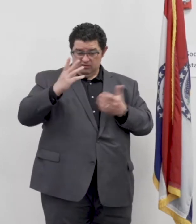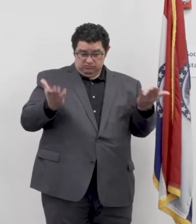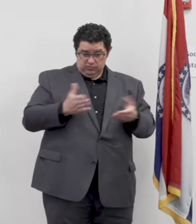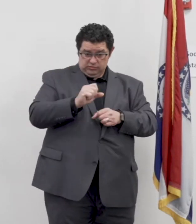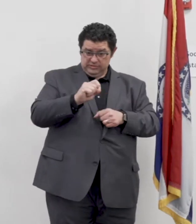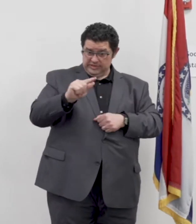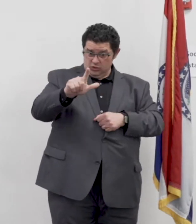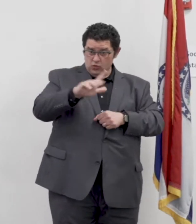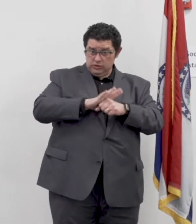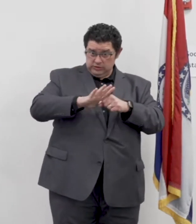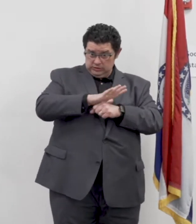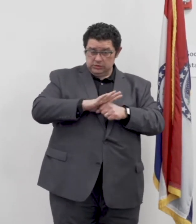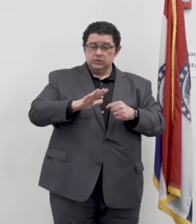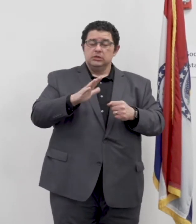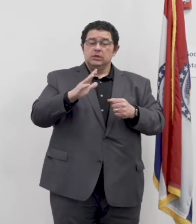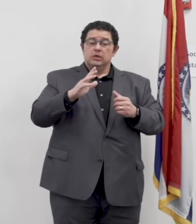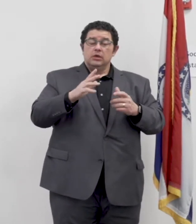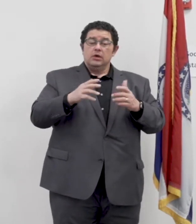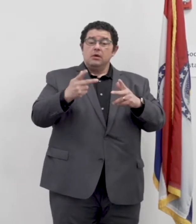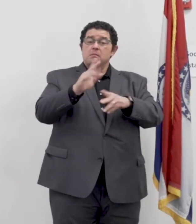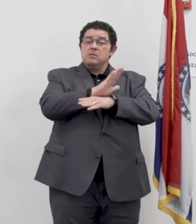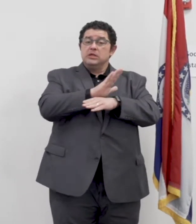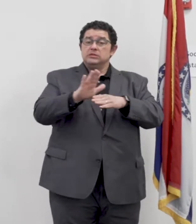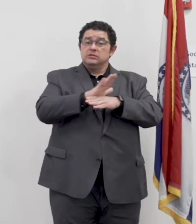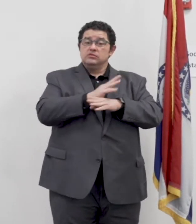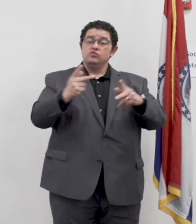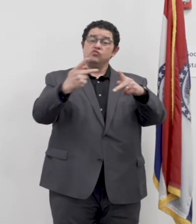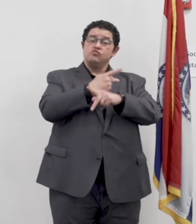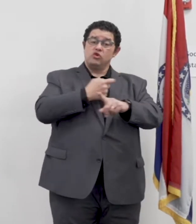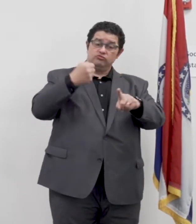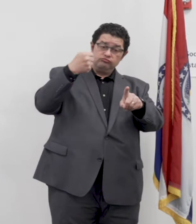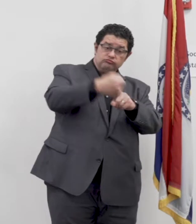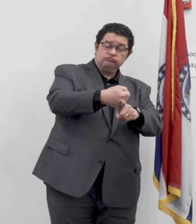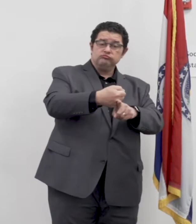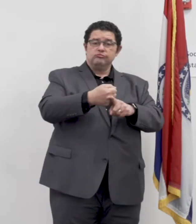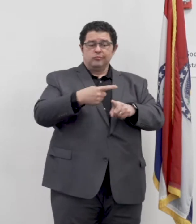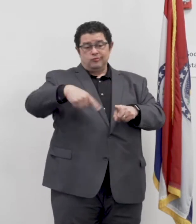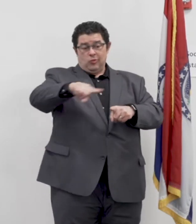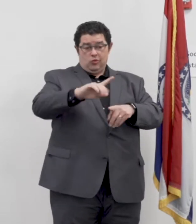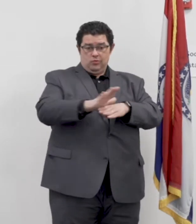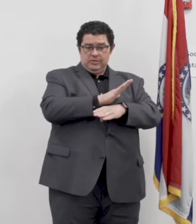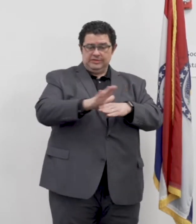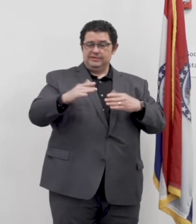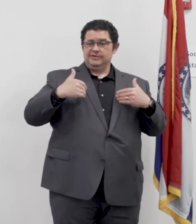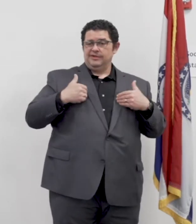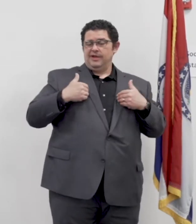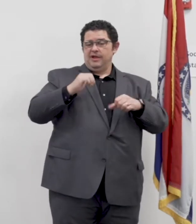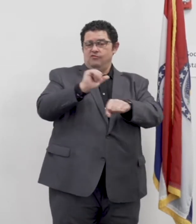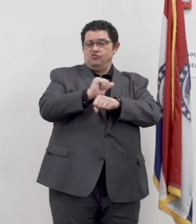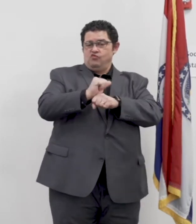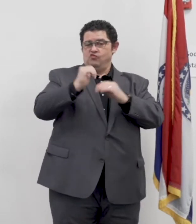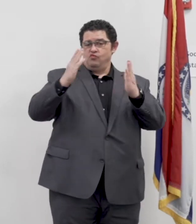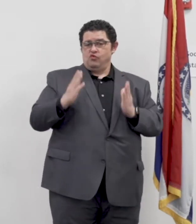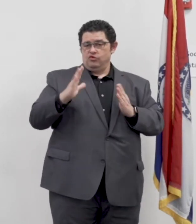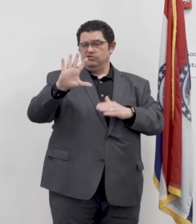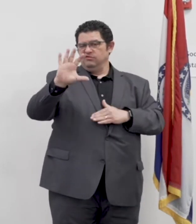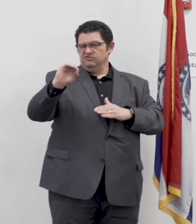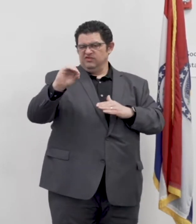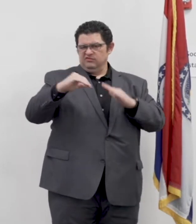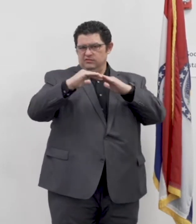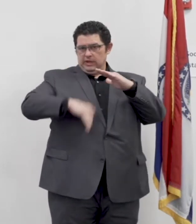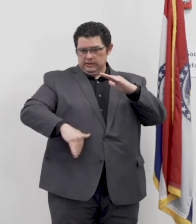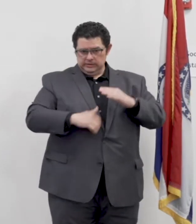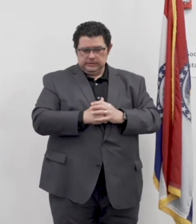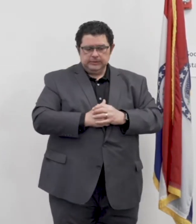most impacted by our stay-at-home orders are businesses with 50 employees or less. The Fed will be releasing the results of